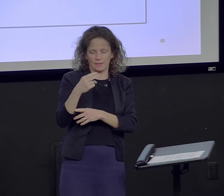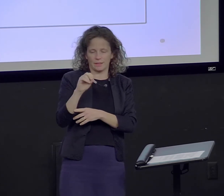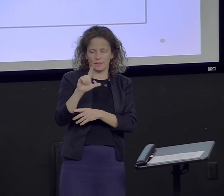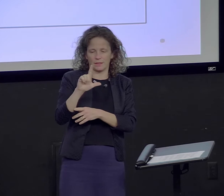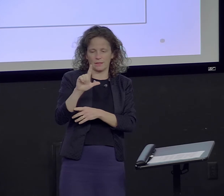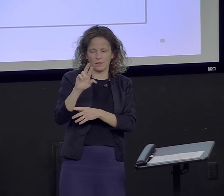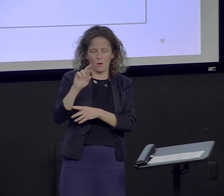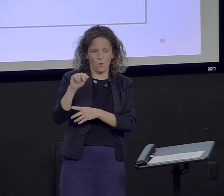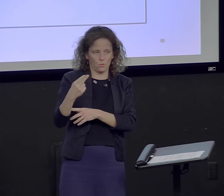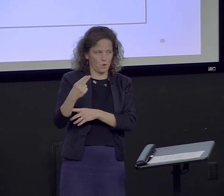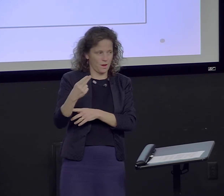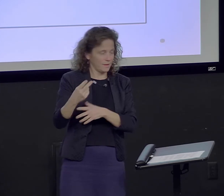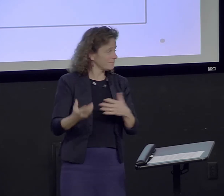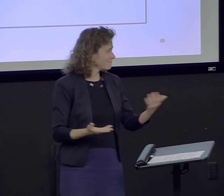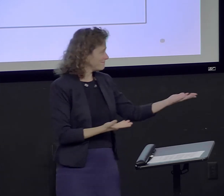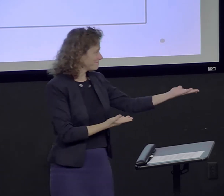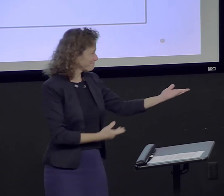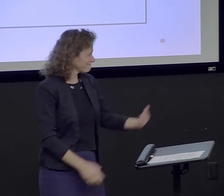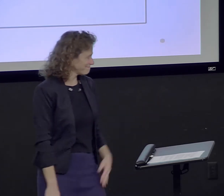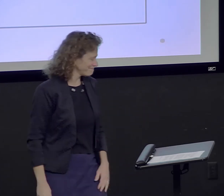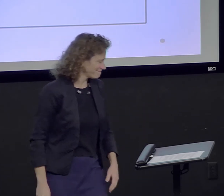Beverly Halra. Beverly?